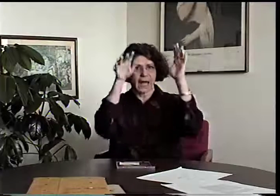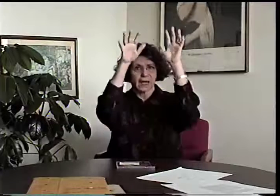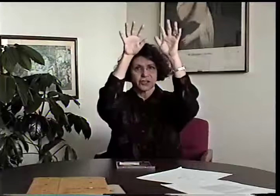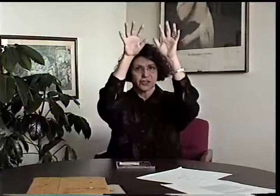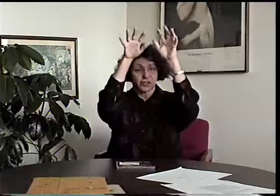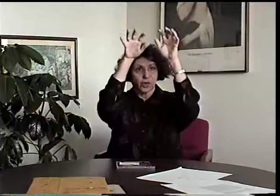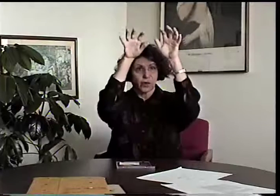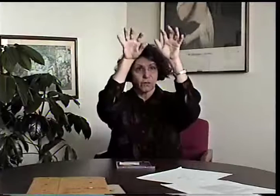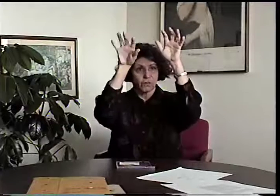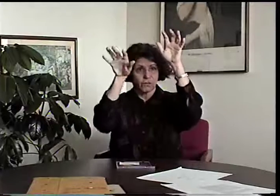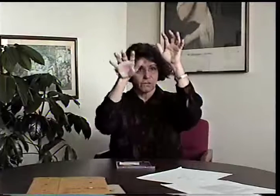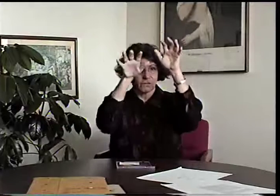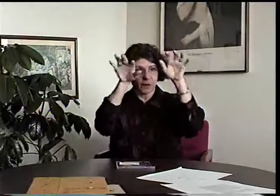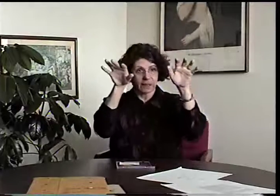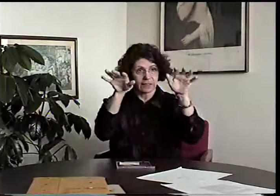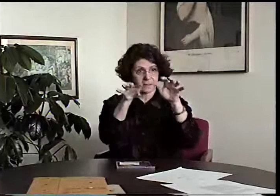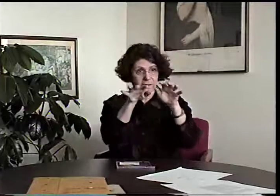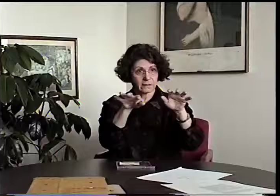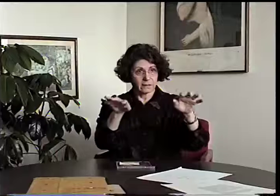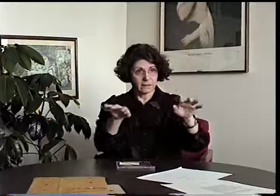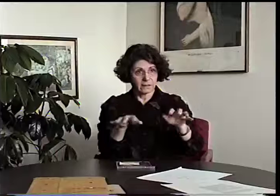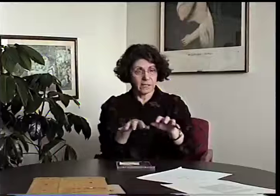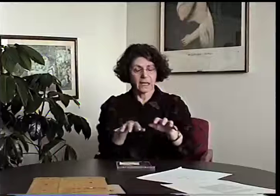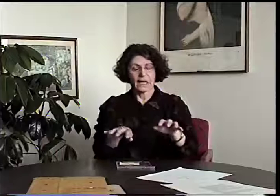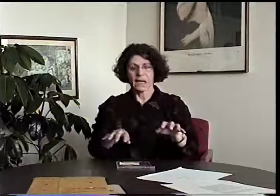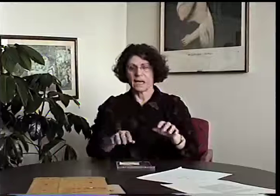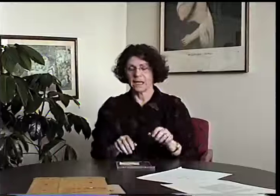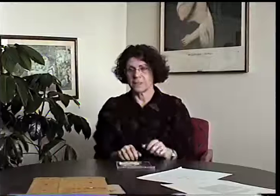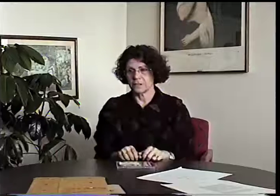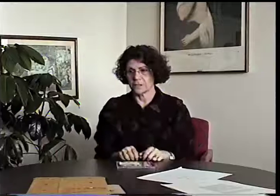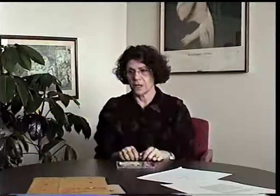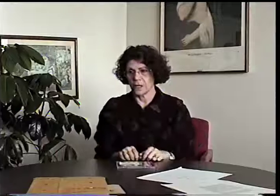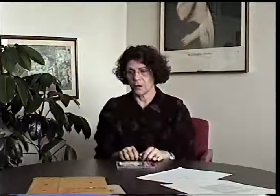and snow falling Mm-hmm. and